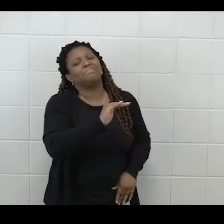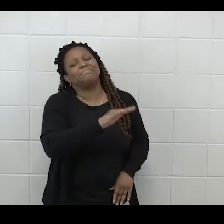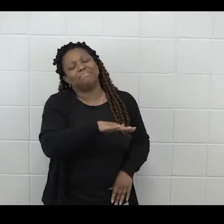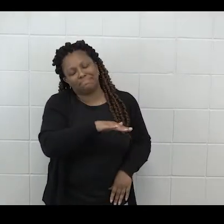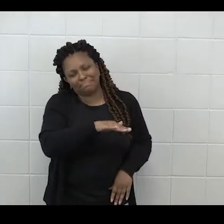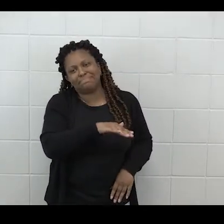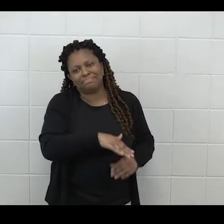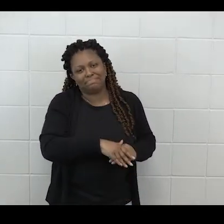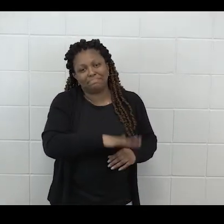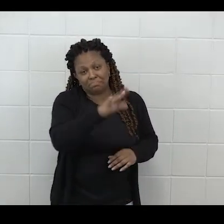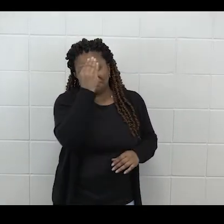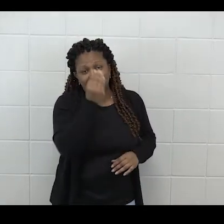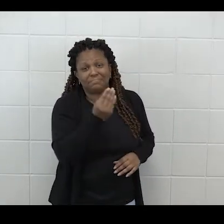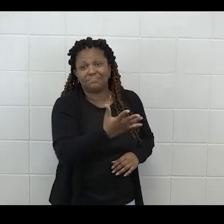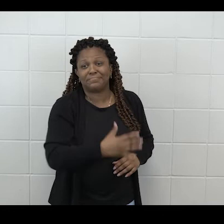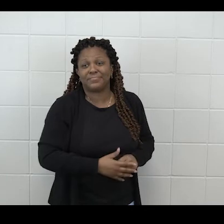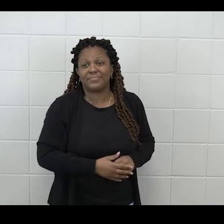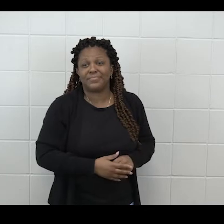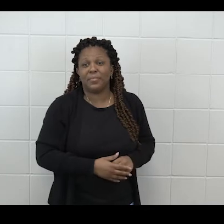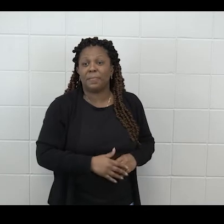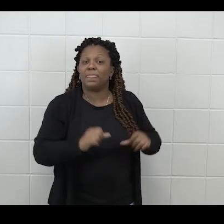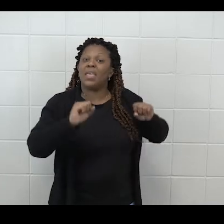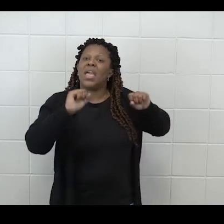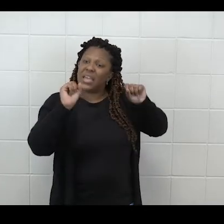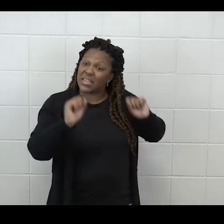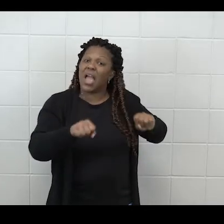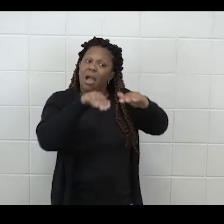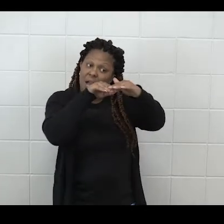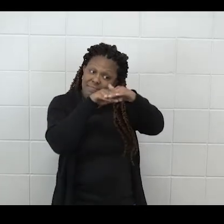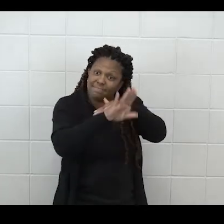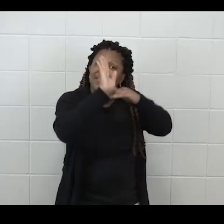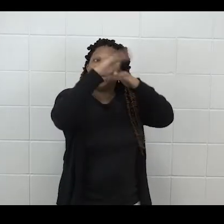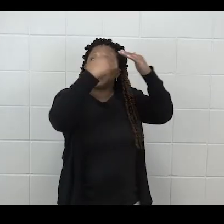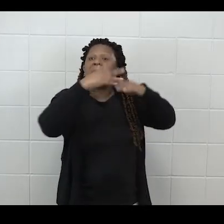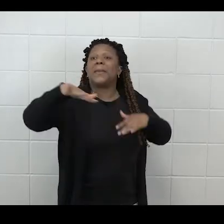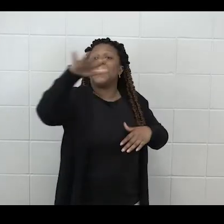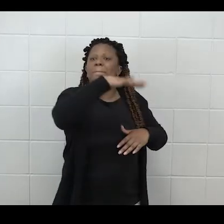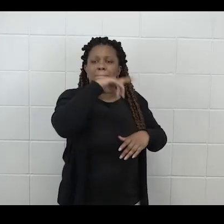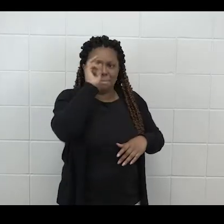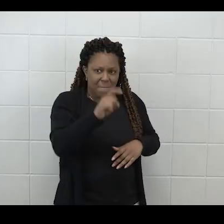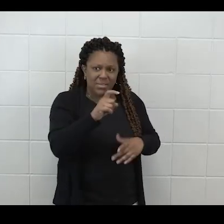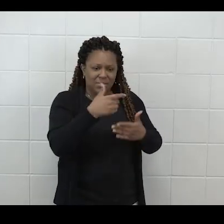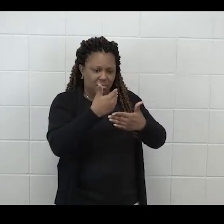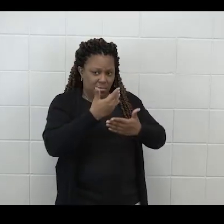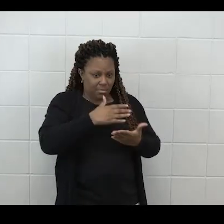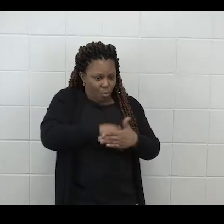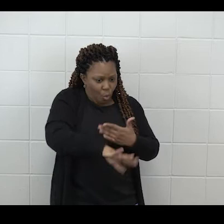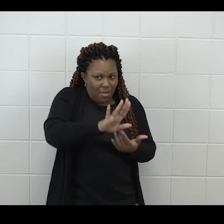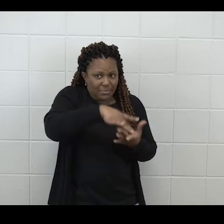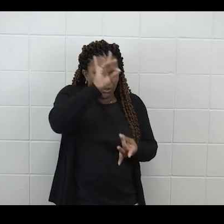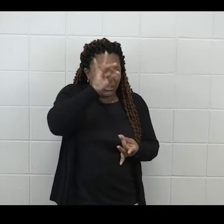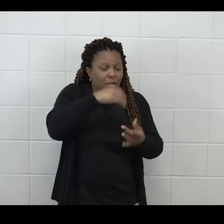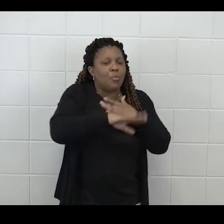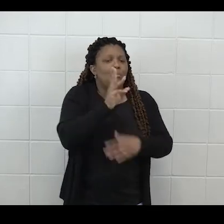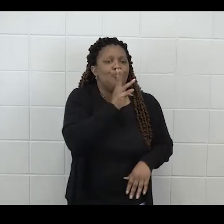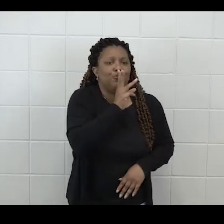him, "Very truly I tell you, no one can enter the kingdom of God without being born of water